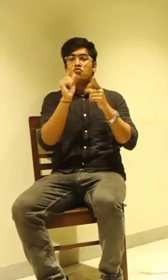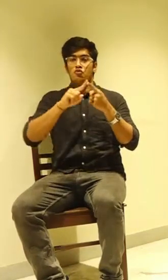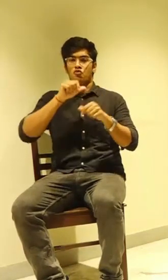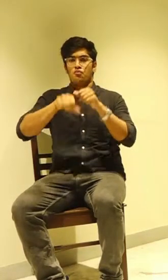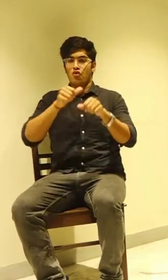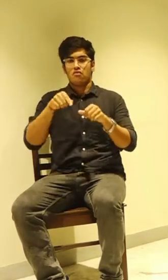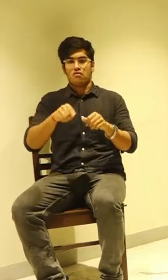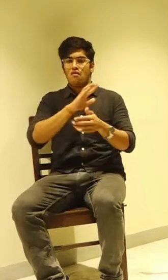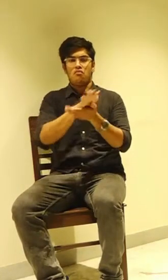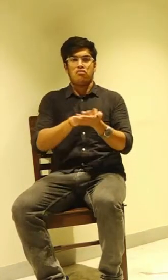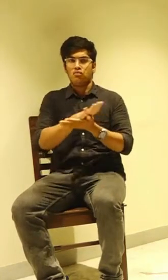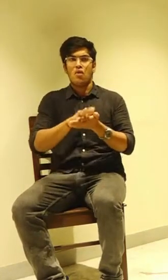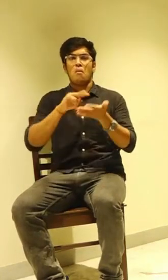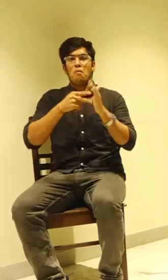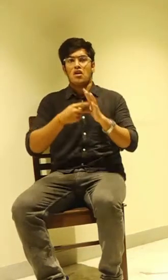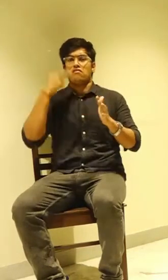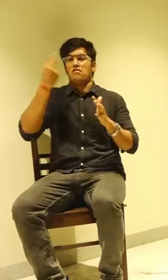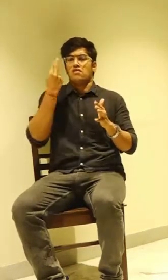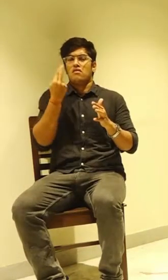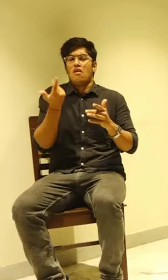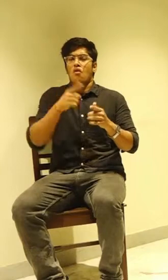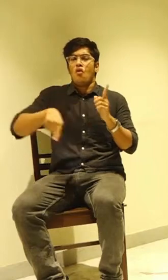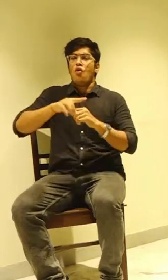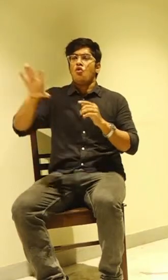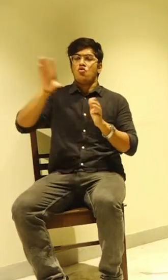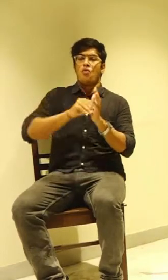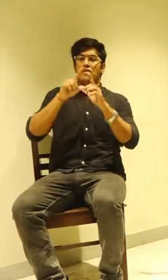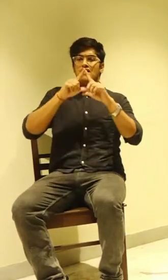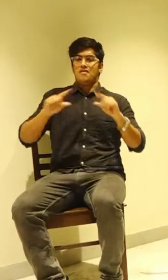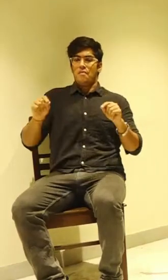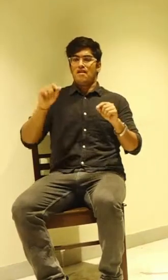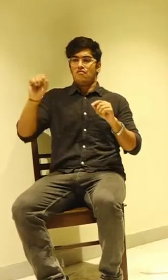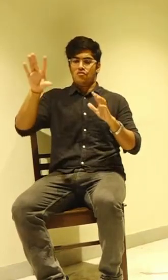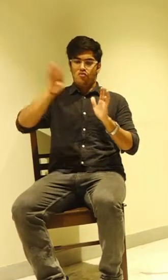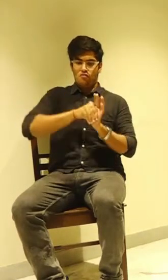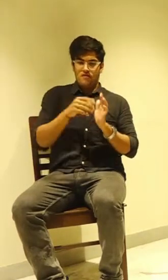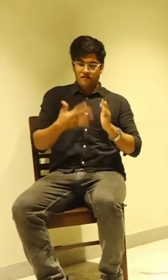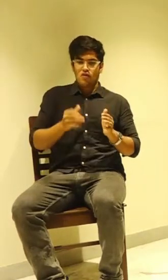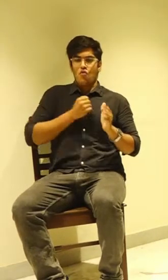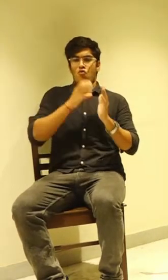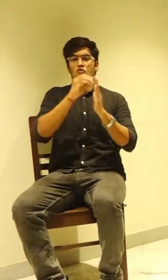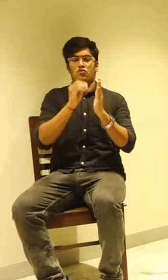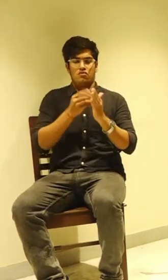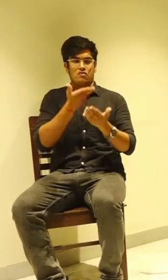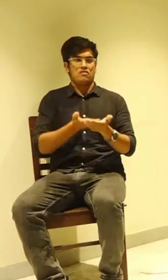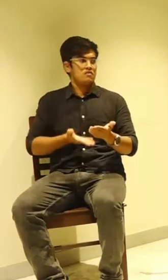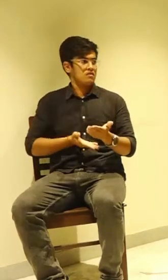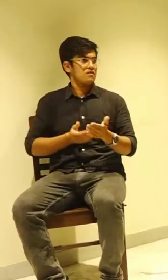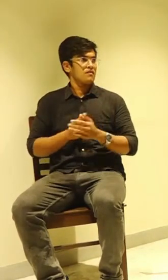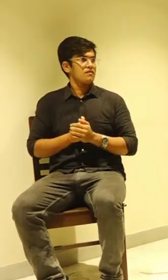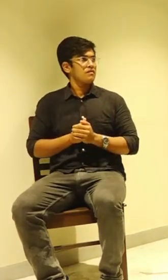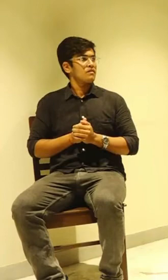some reason for it. We'll just copy the Japanese constitution and incorporate it into our constitution. Now, as